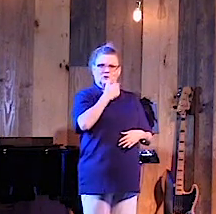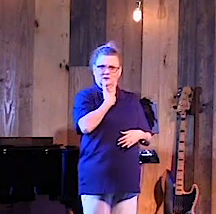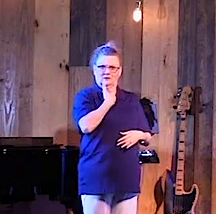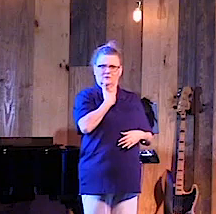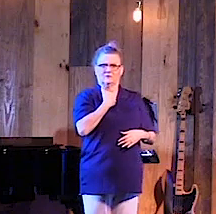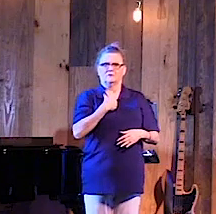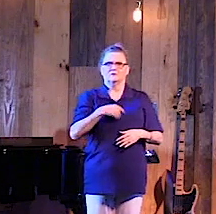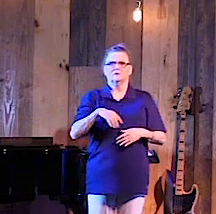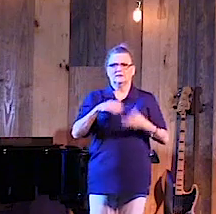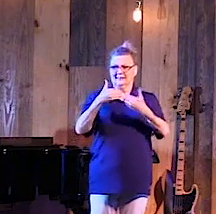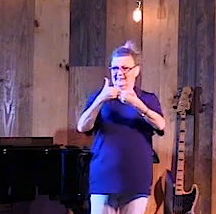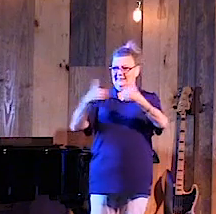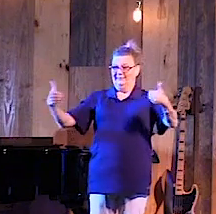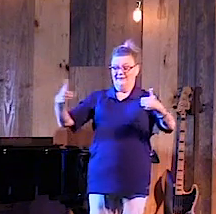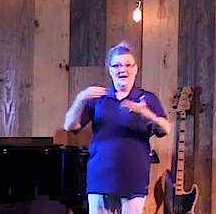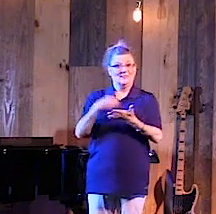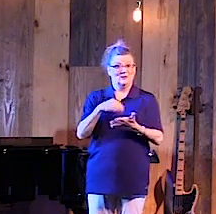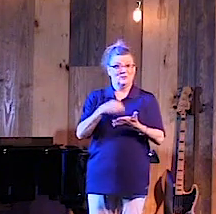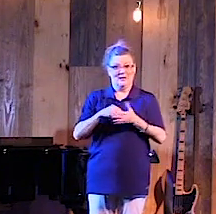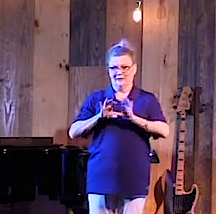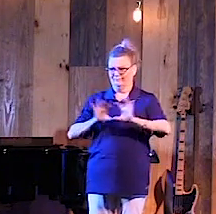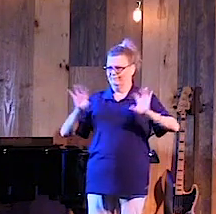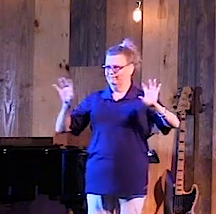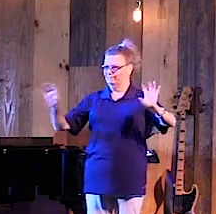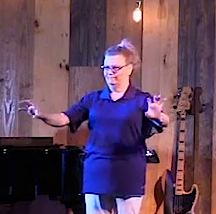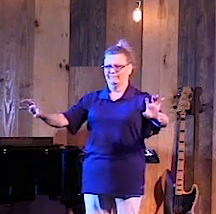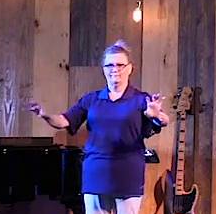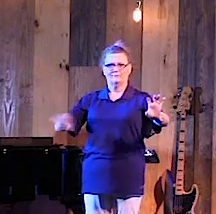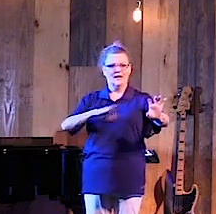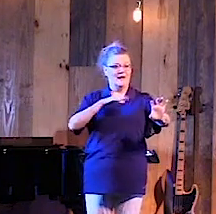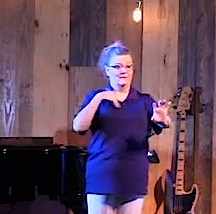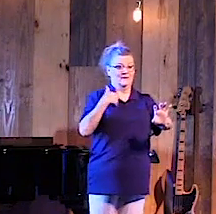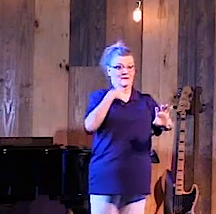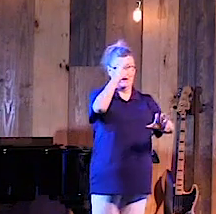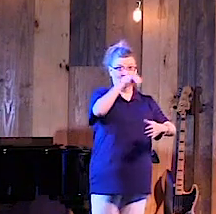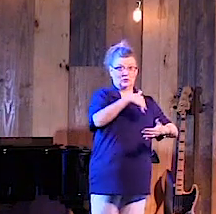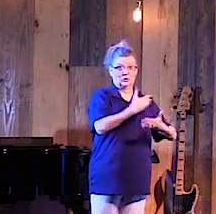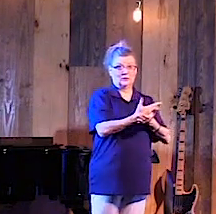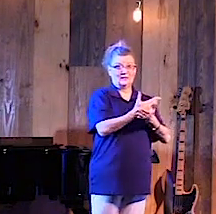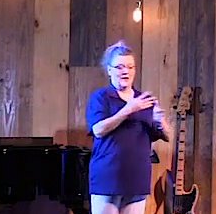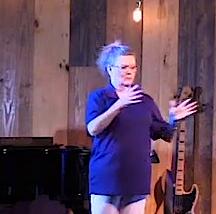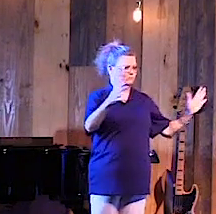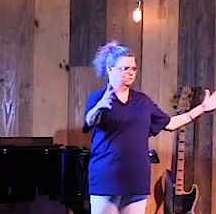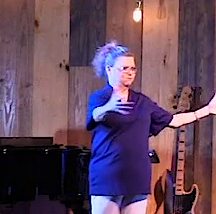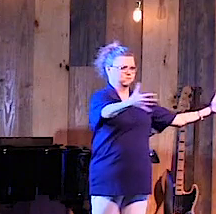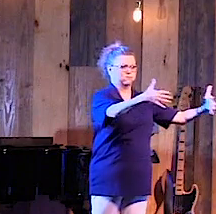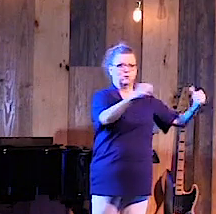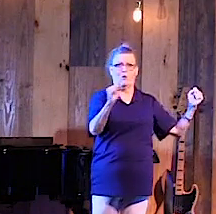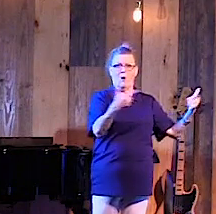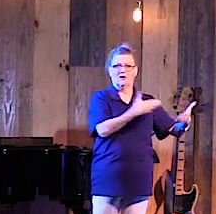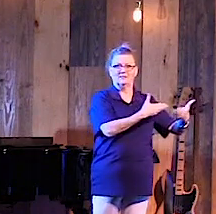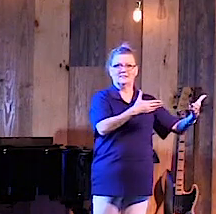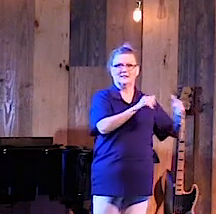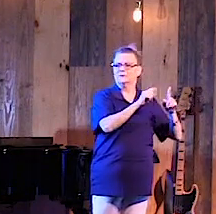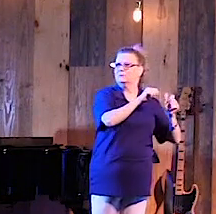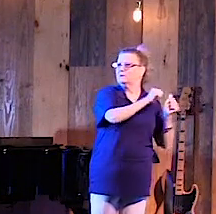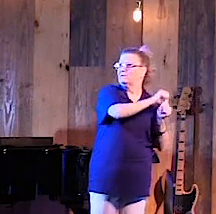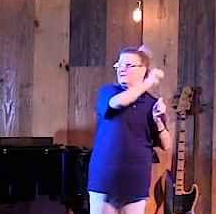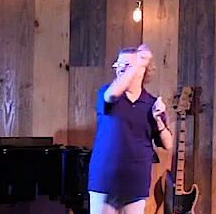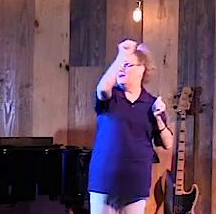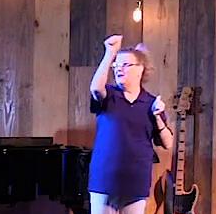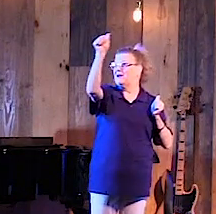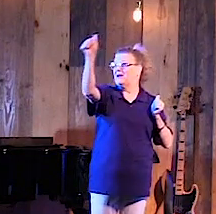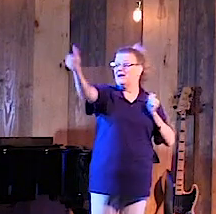them. And not many days later, the younger son gathered everything together and went on a journey into a distant country, and there he squandered